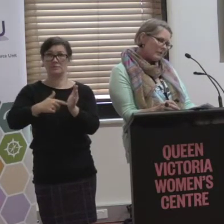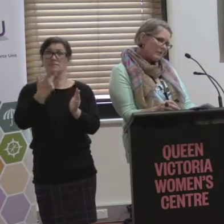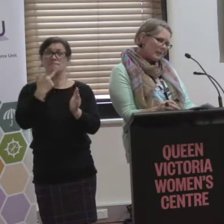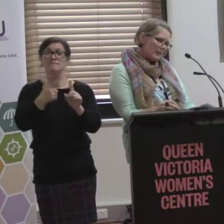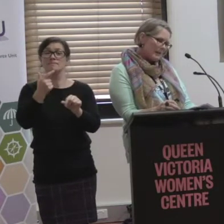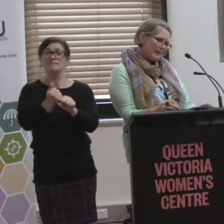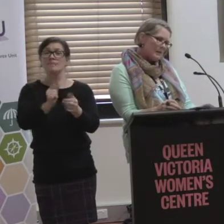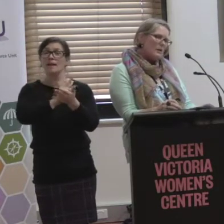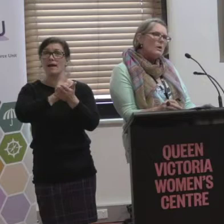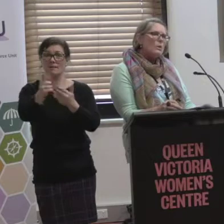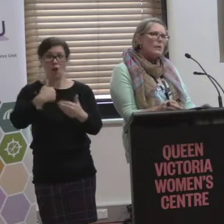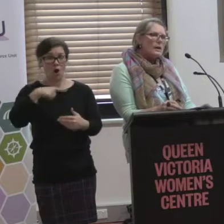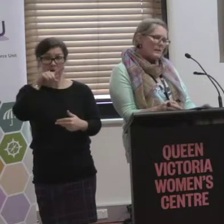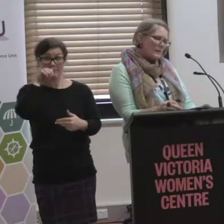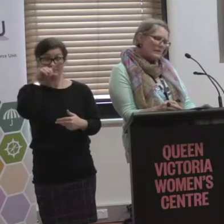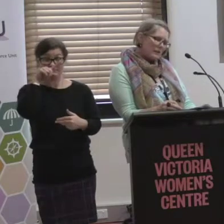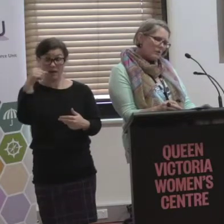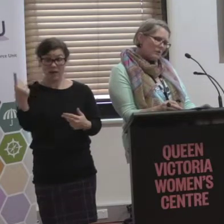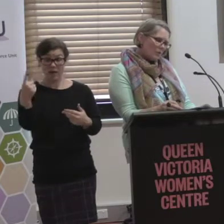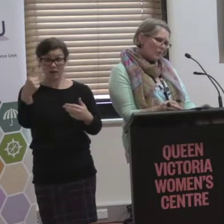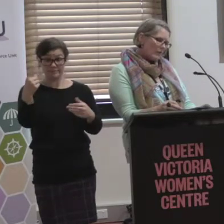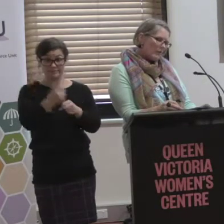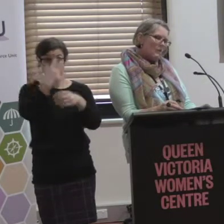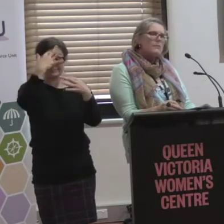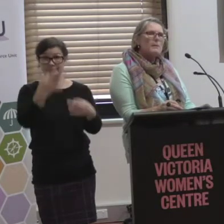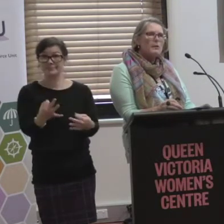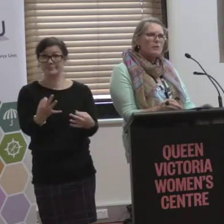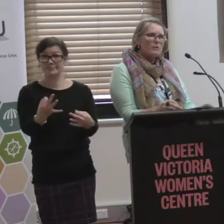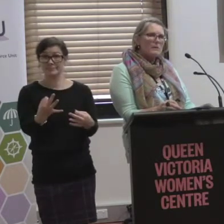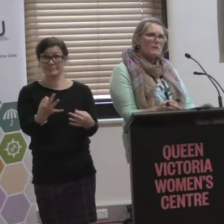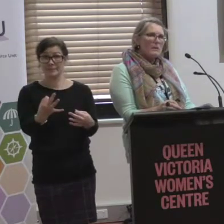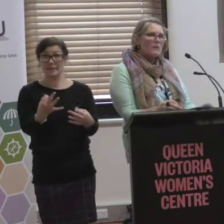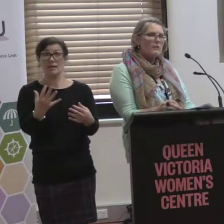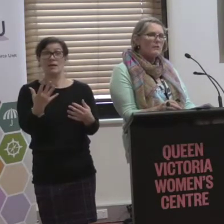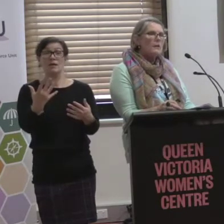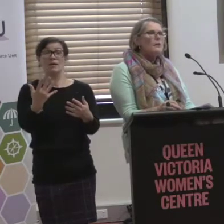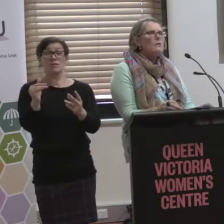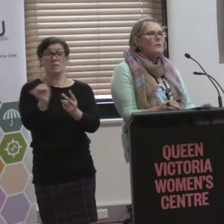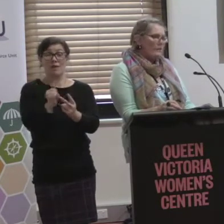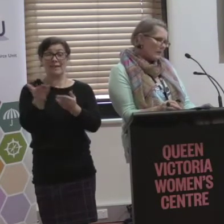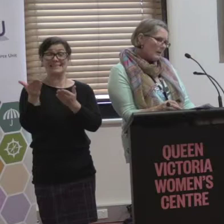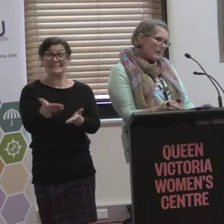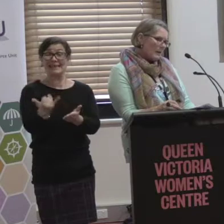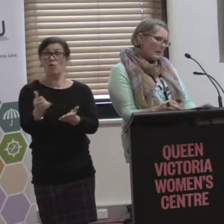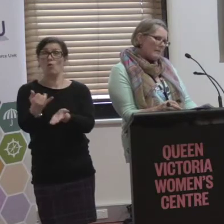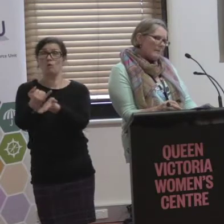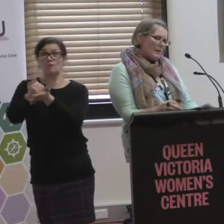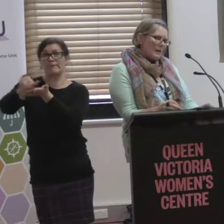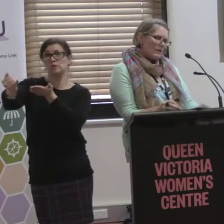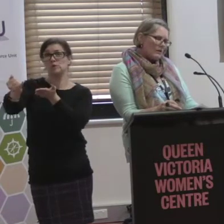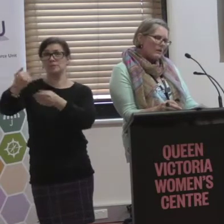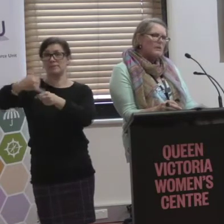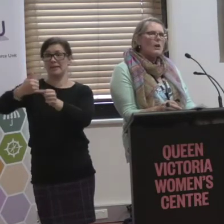have decision-making capacity, would either consent to or refuse medical treatment that's been offered. So